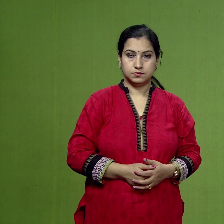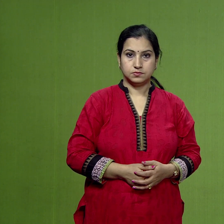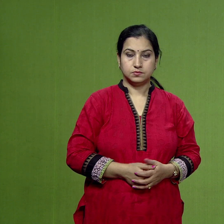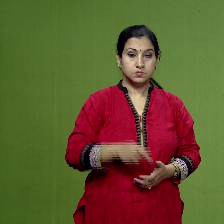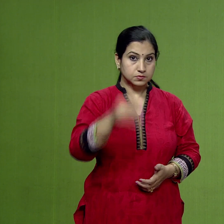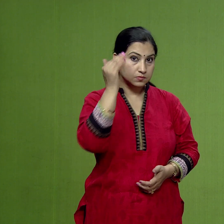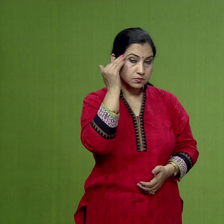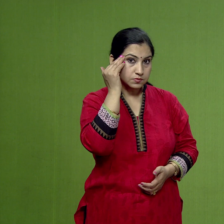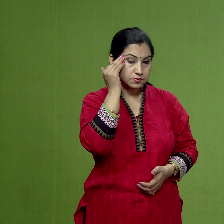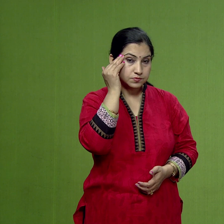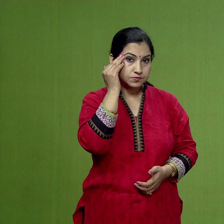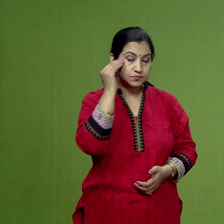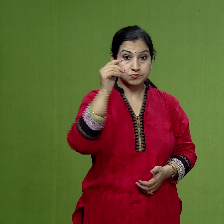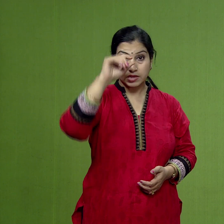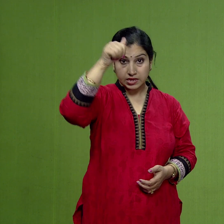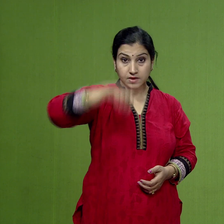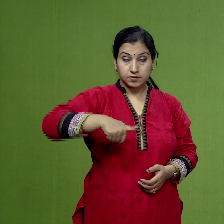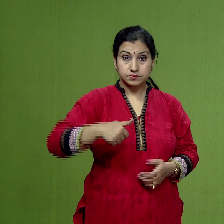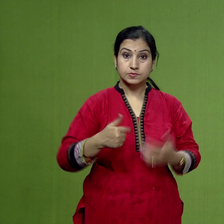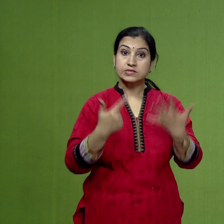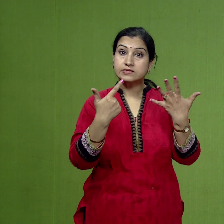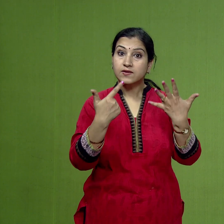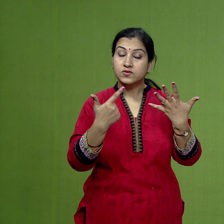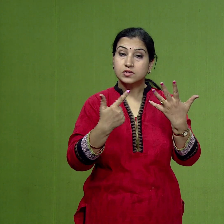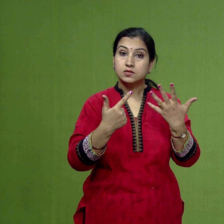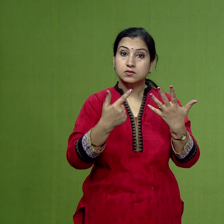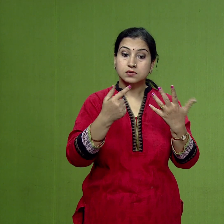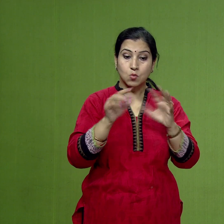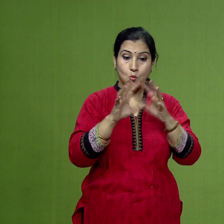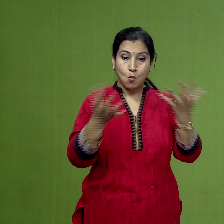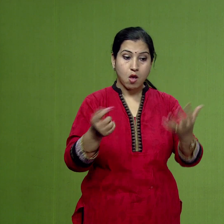Do you know that India is the seventh largest country in the world?